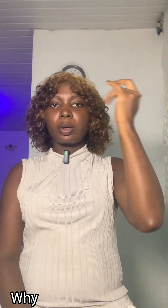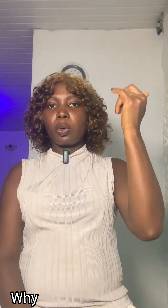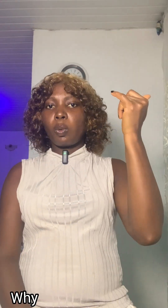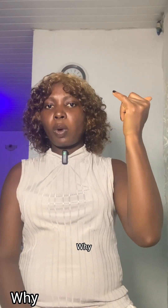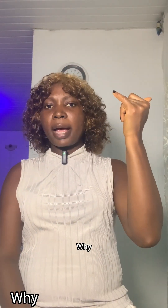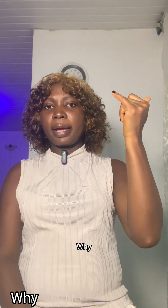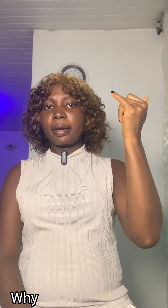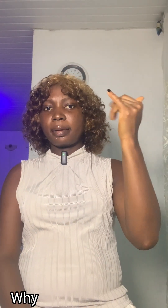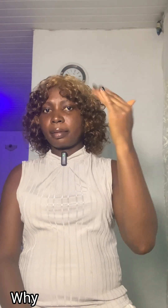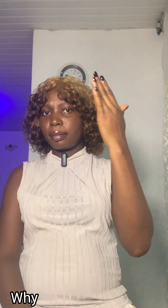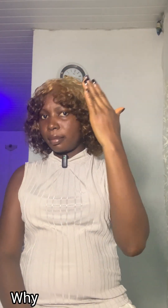Why?